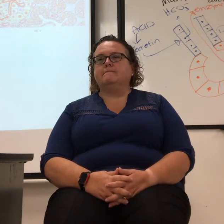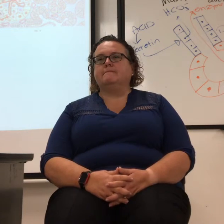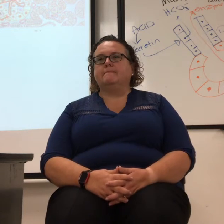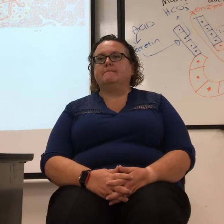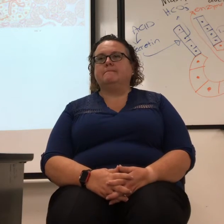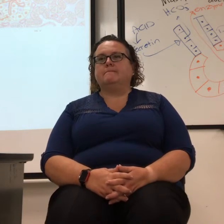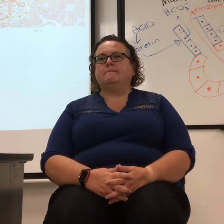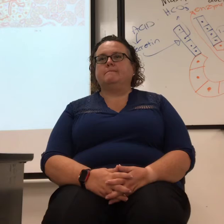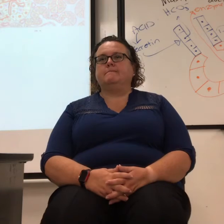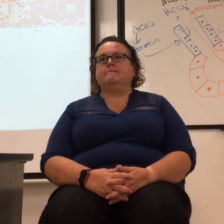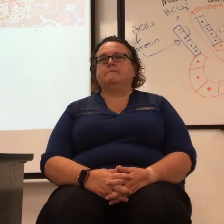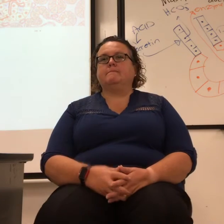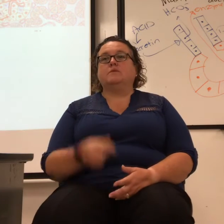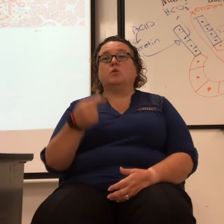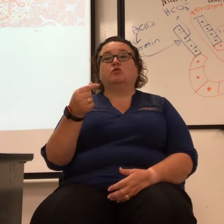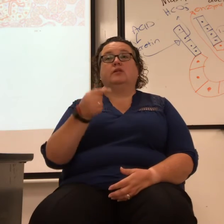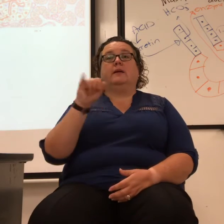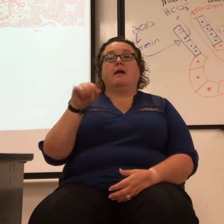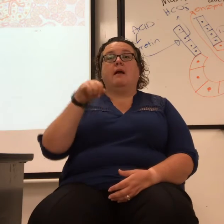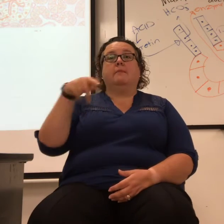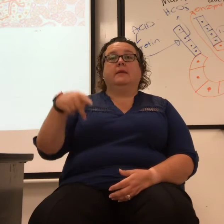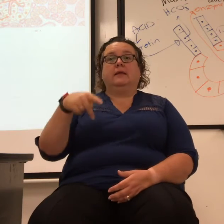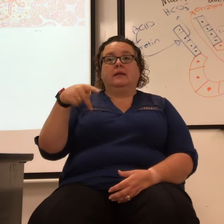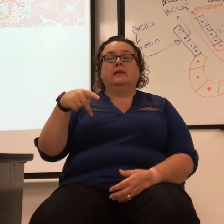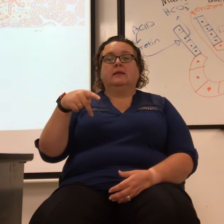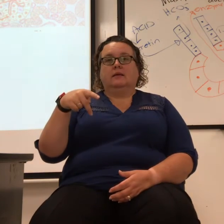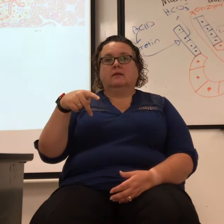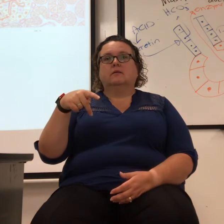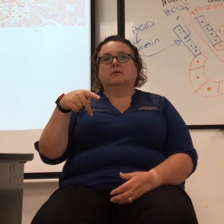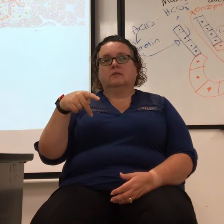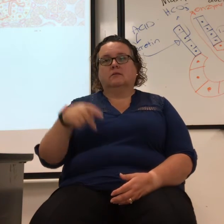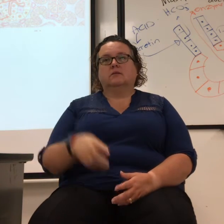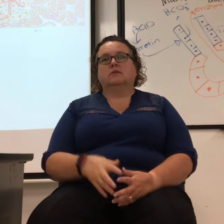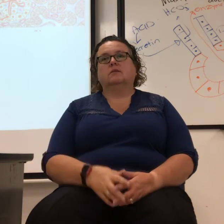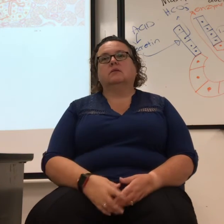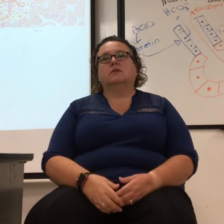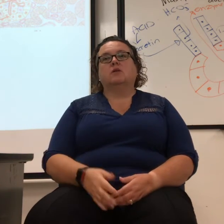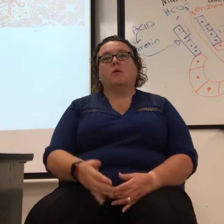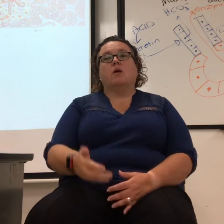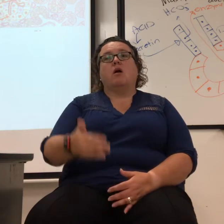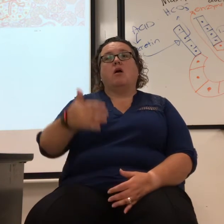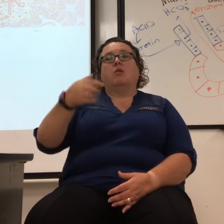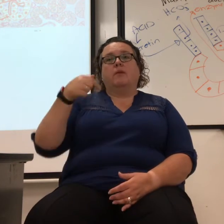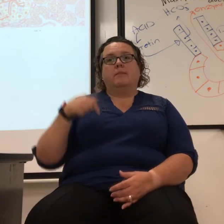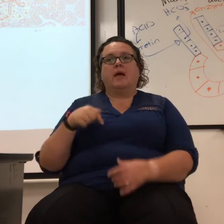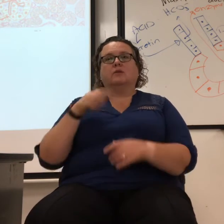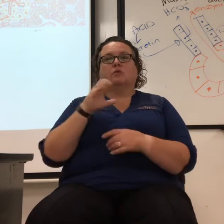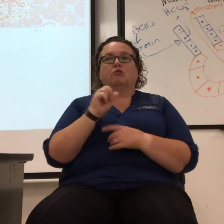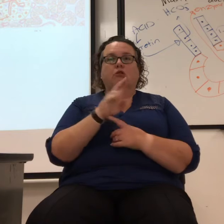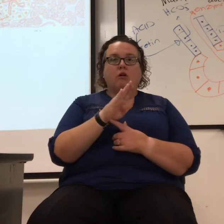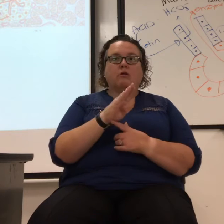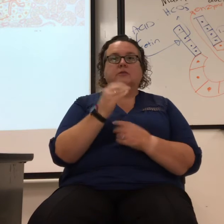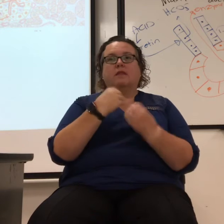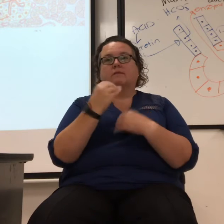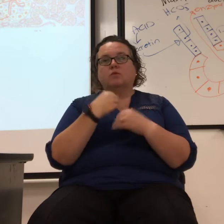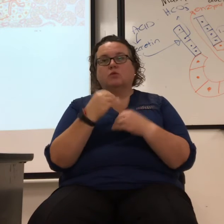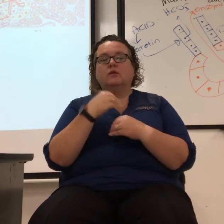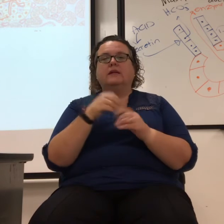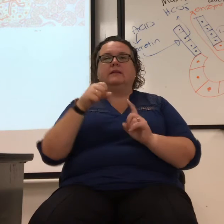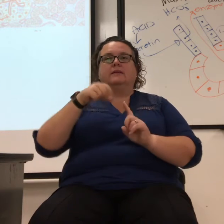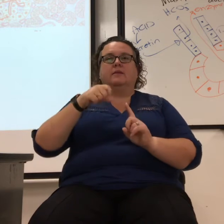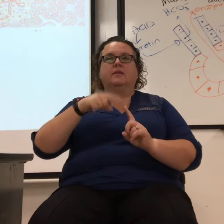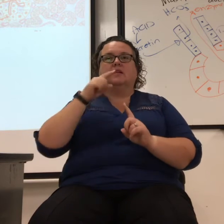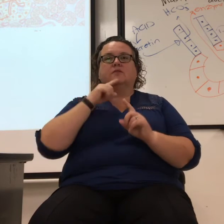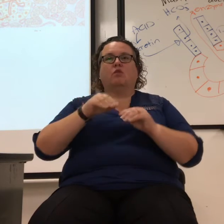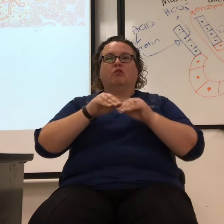So GIP, maybe there's stepping back all the way to the carbs in the food you ate, is a stimulus for